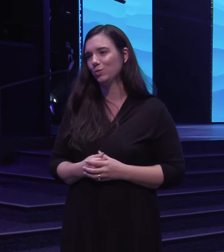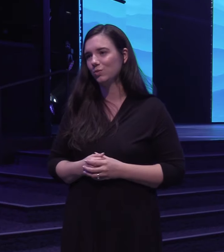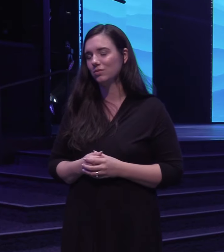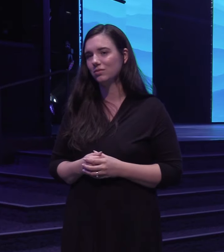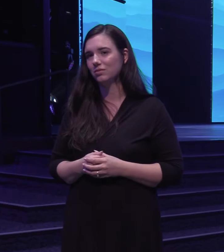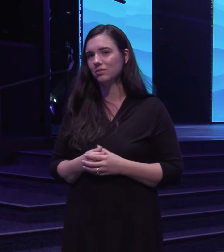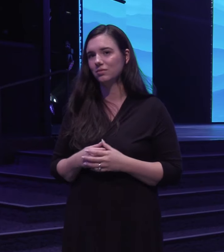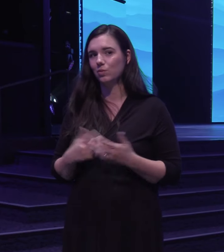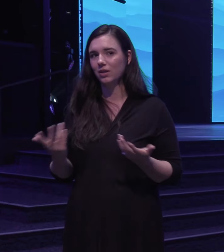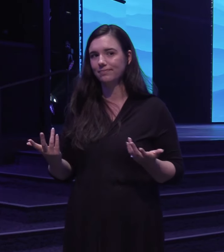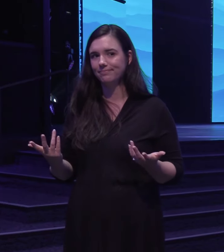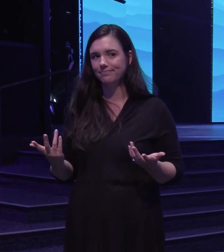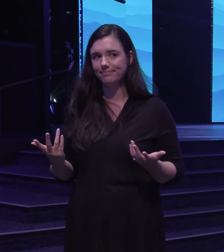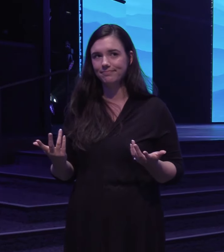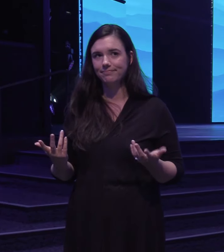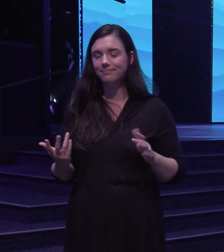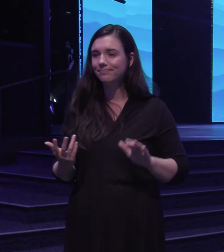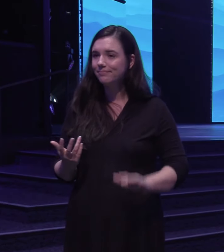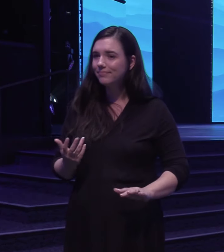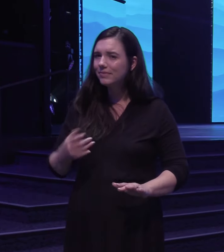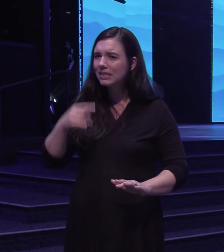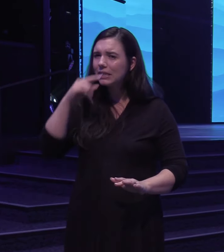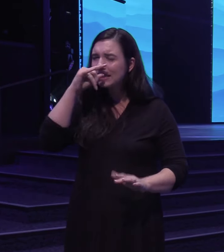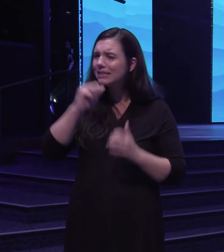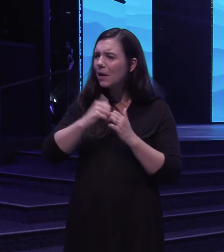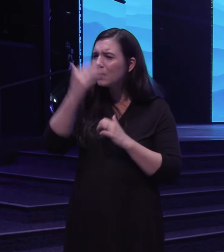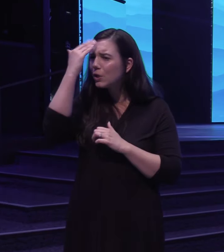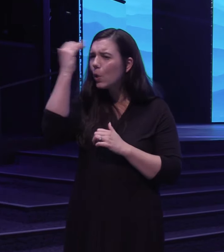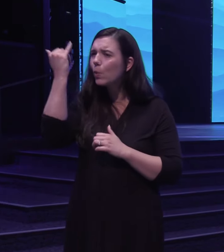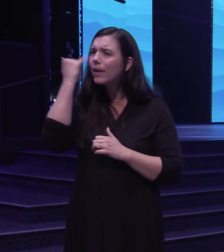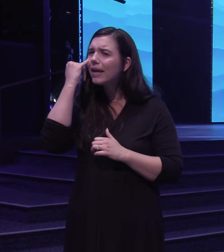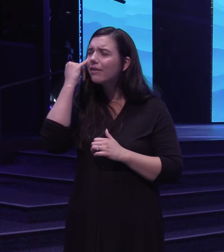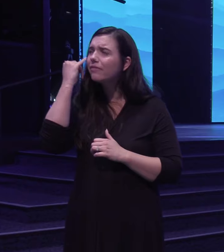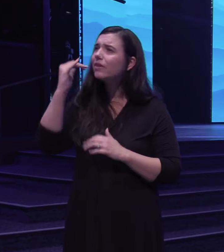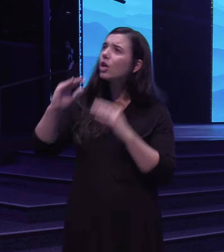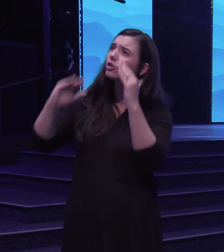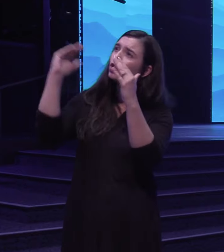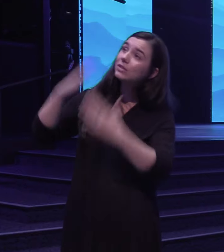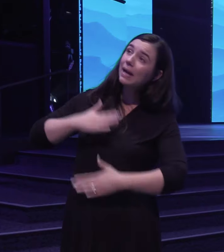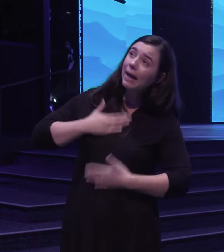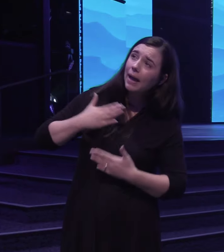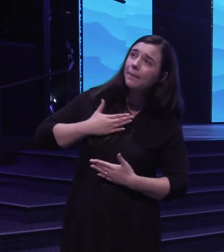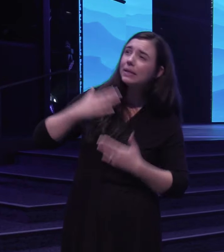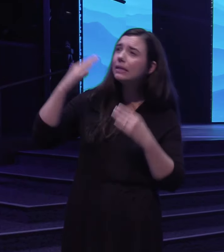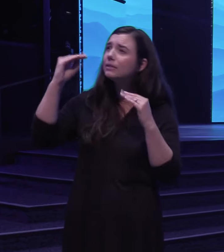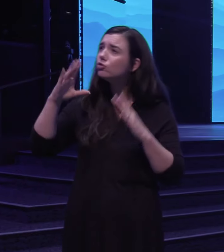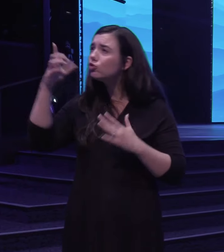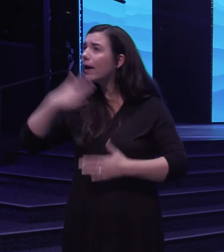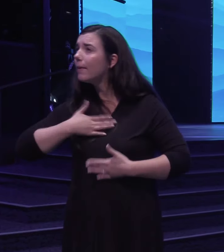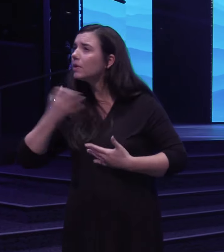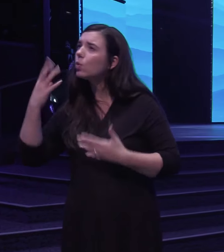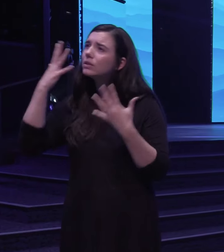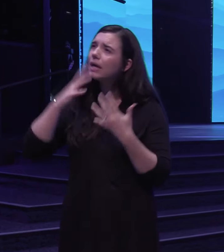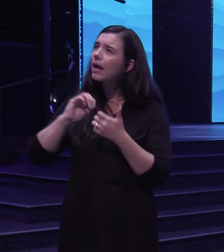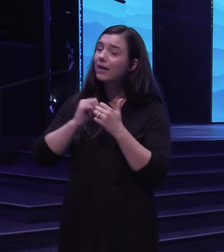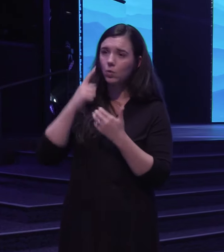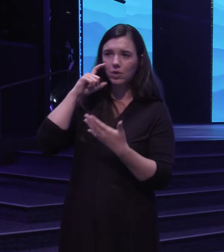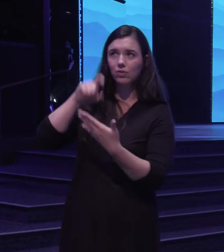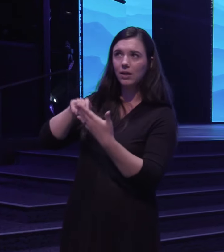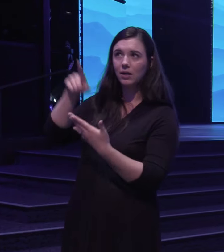Well, how do little children determine whether they're pleasing the teacher? They look at their